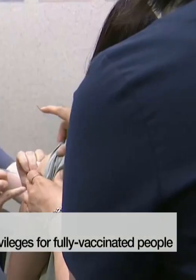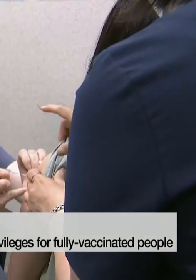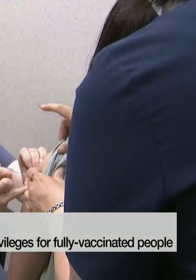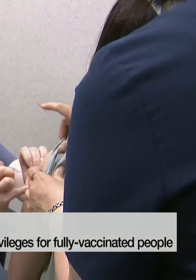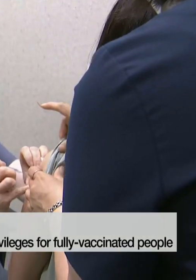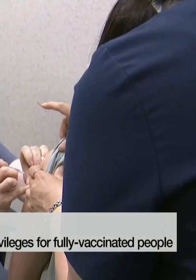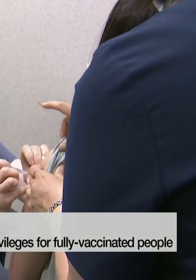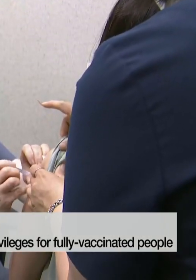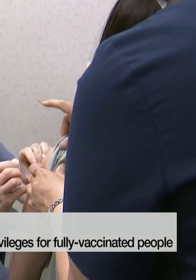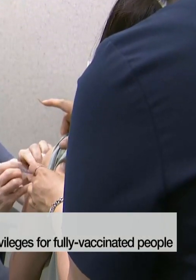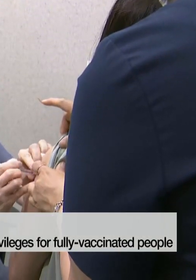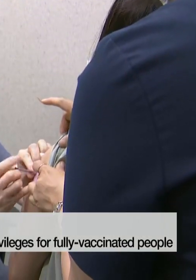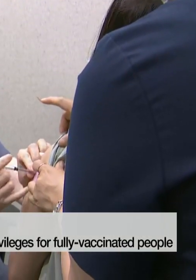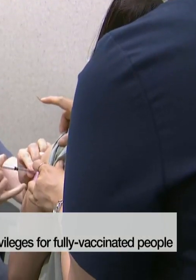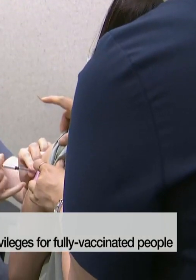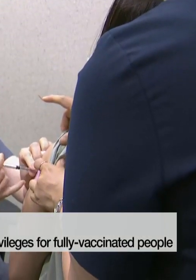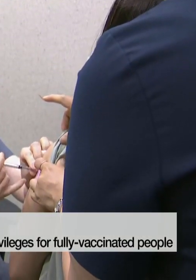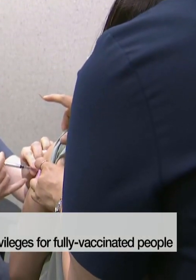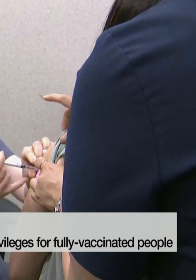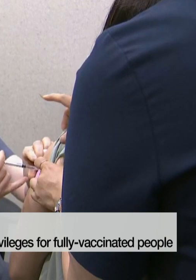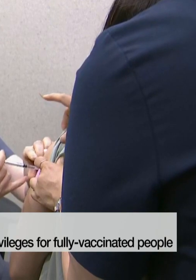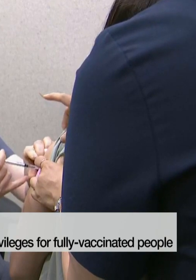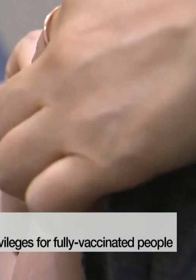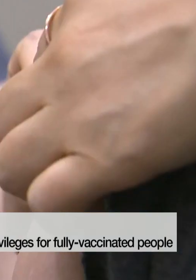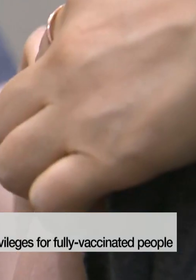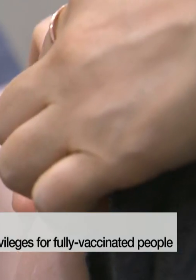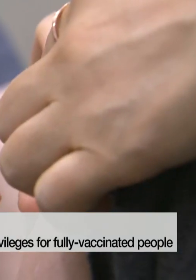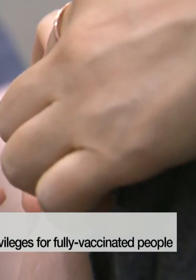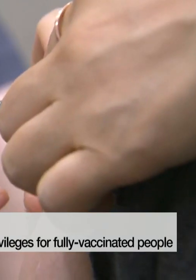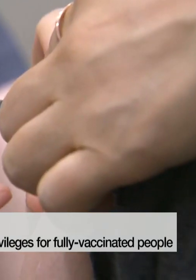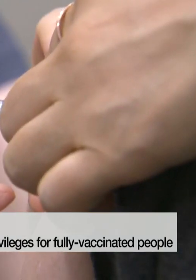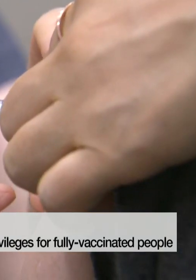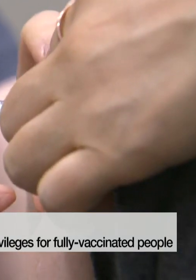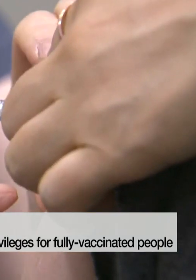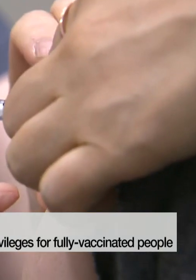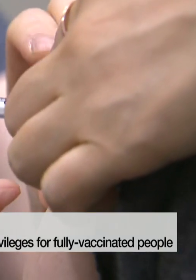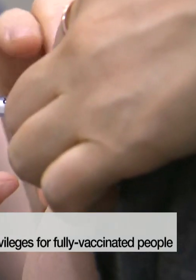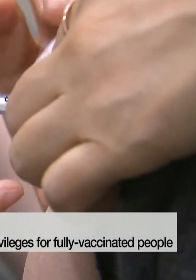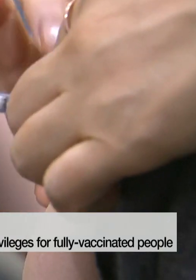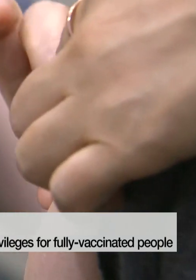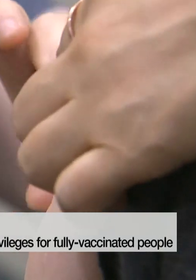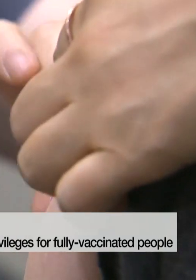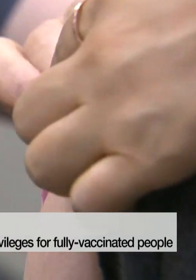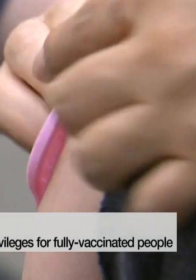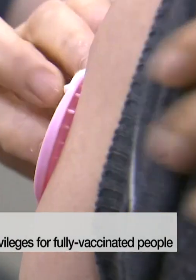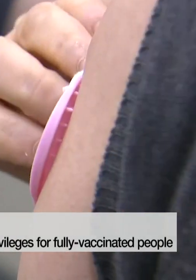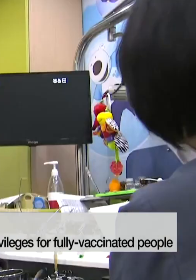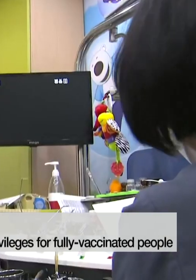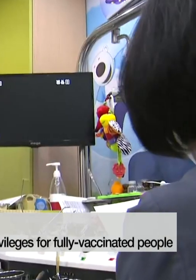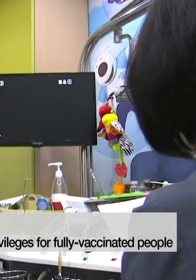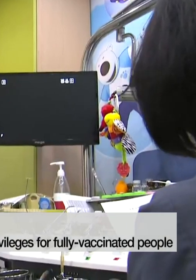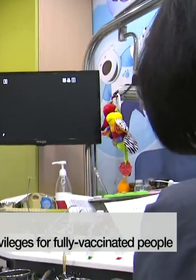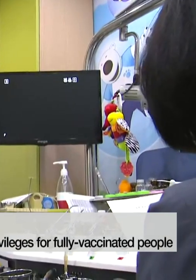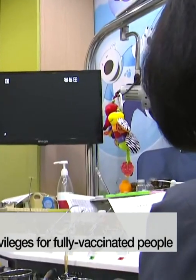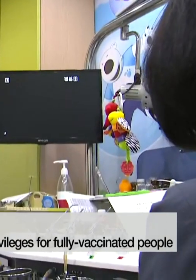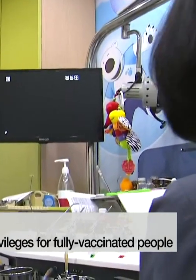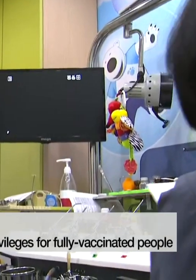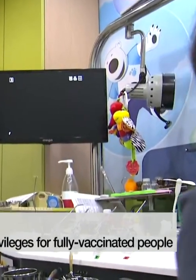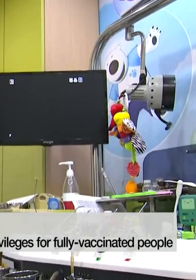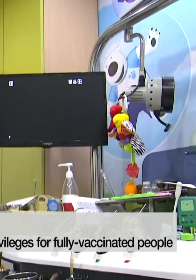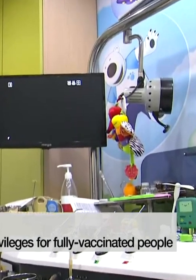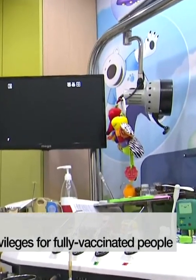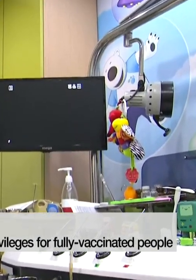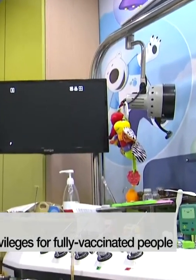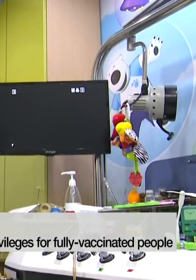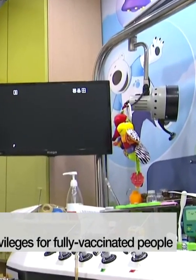original timeline of November as vaccinations pick up pace. The government also plans to offer more incentives to vaccinated people